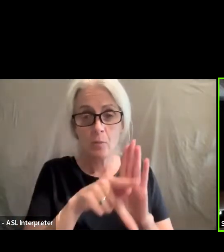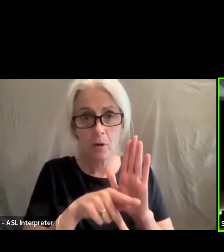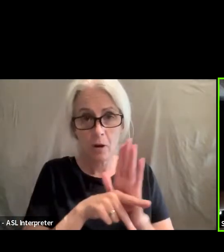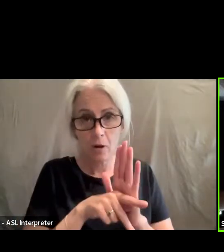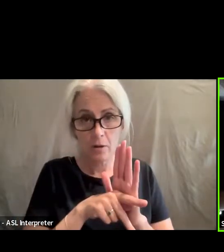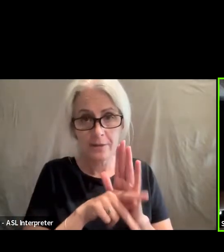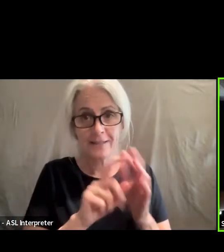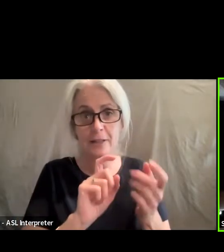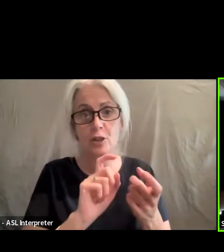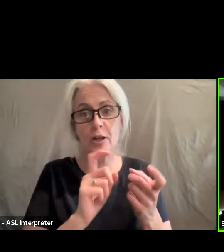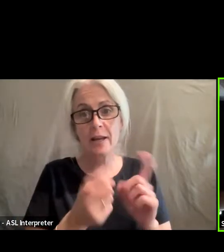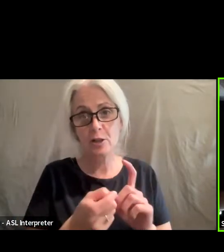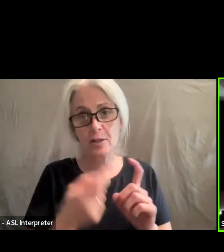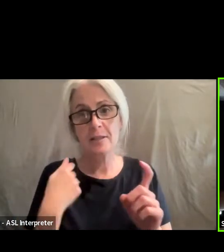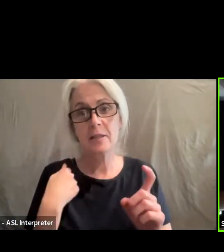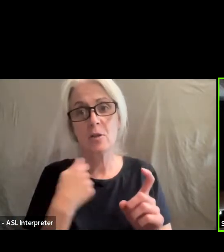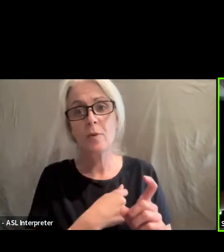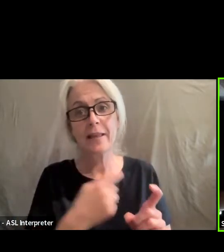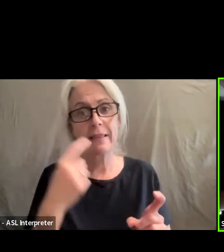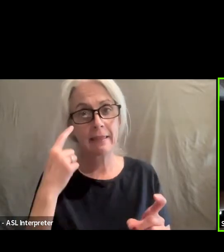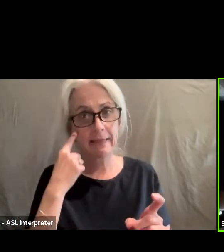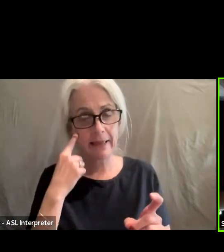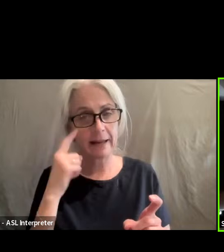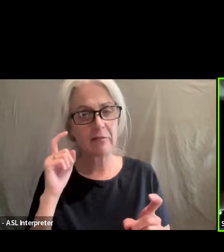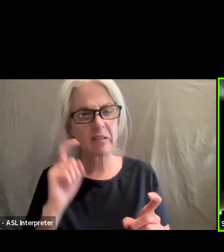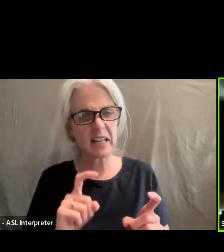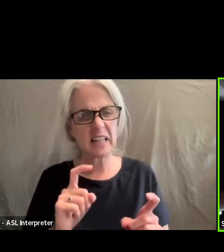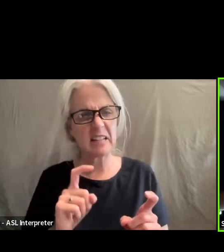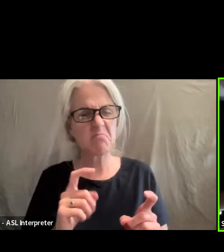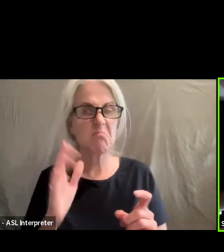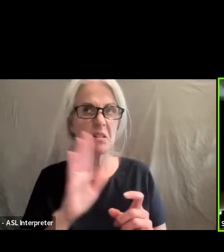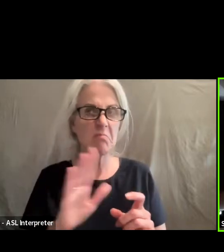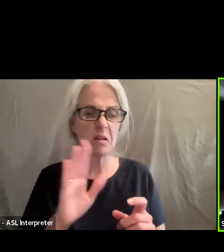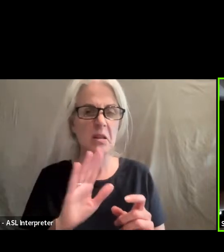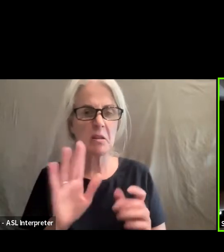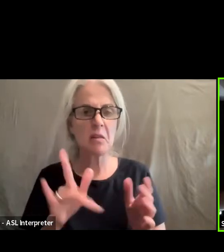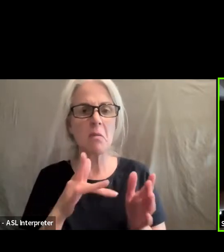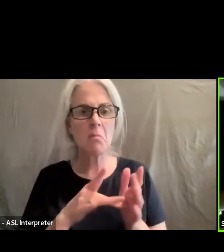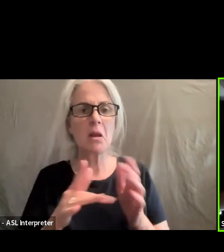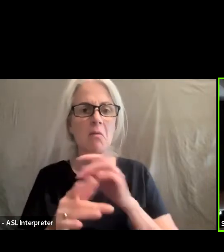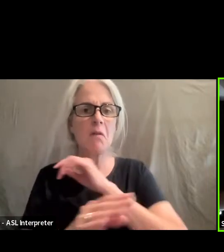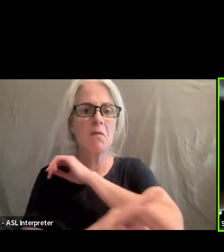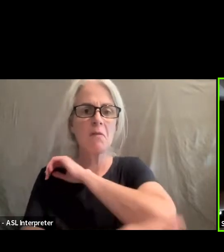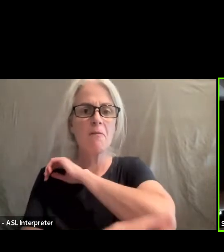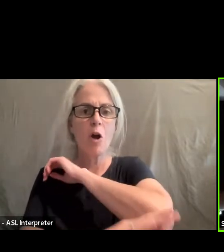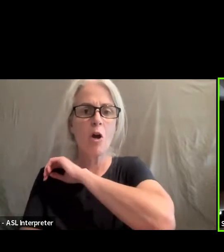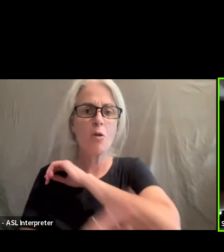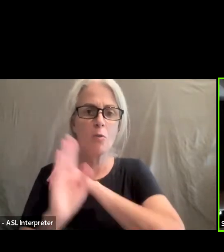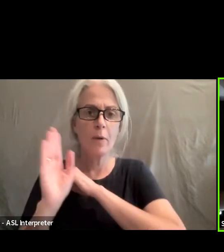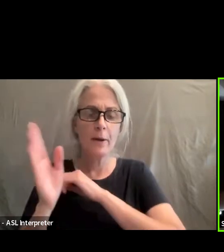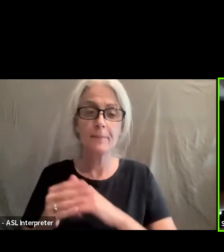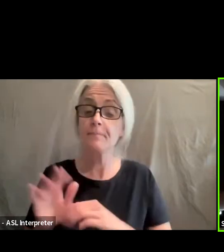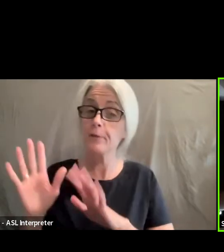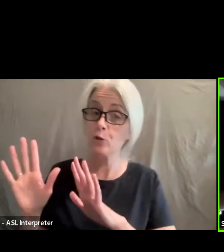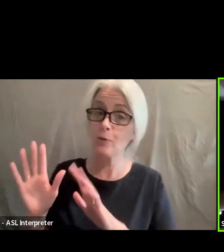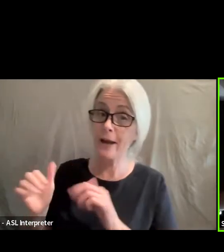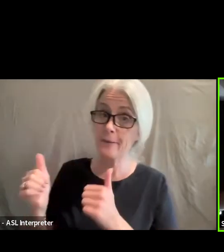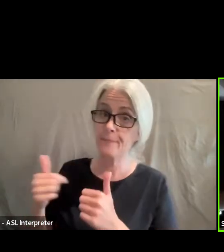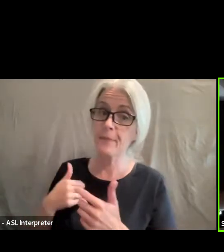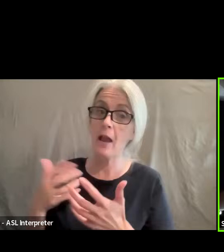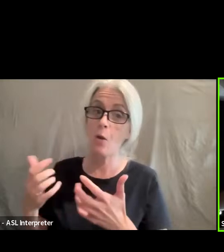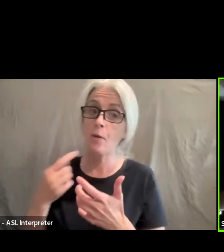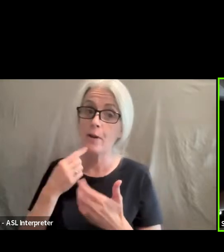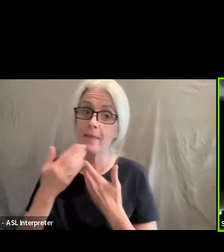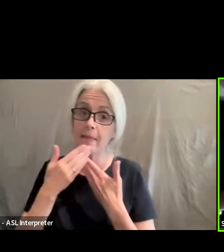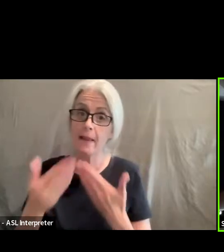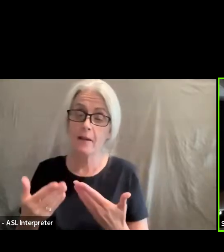policy changes that we think are warranted sometime in the middle of the fall. Great. Yes, and I also want to say thank